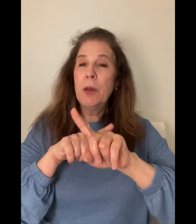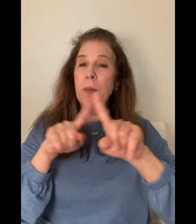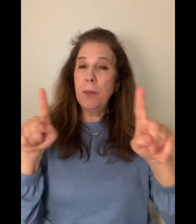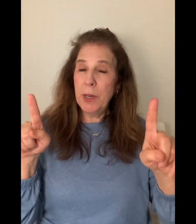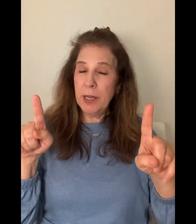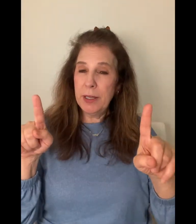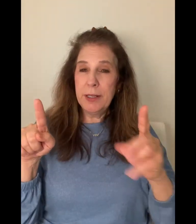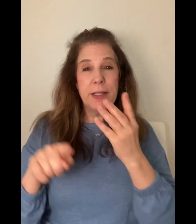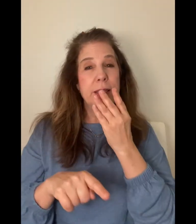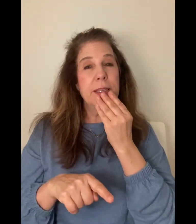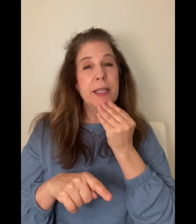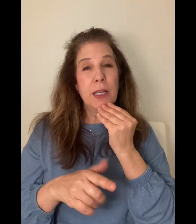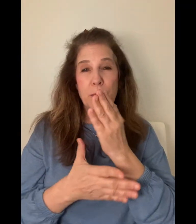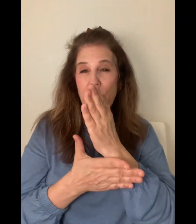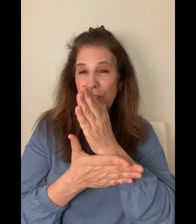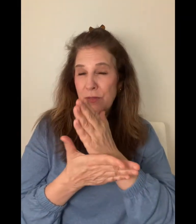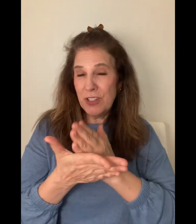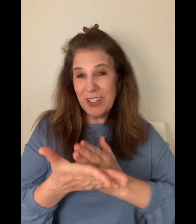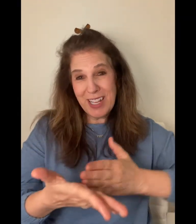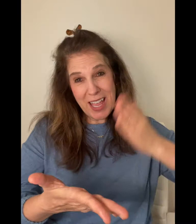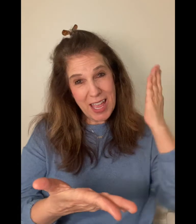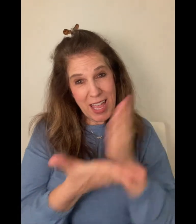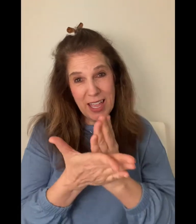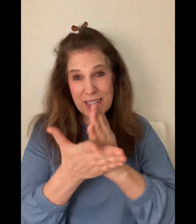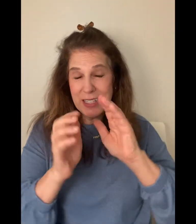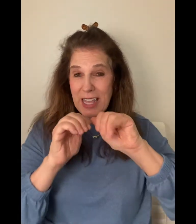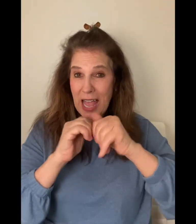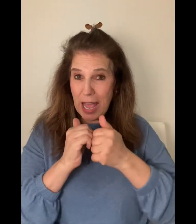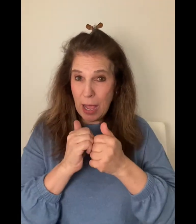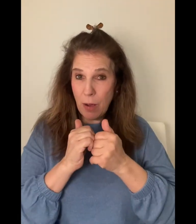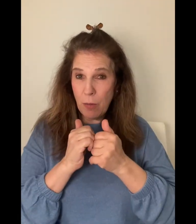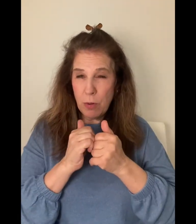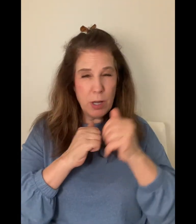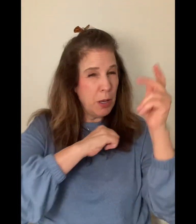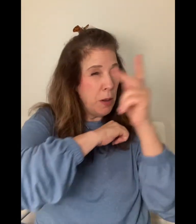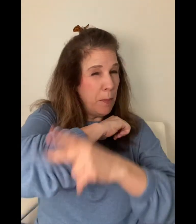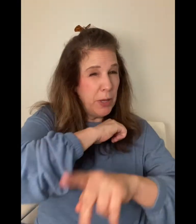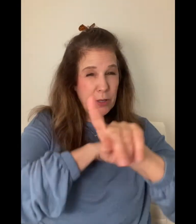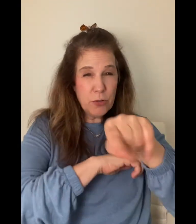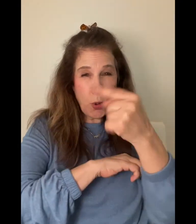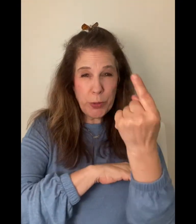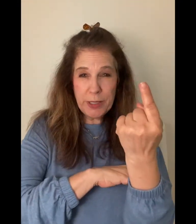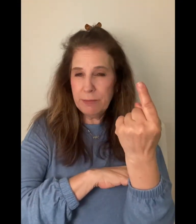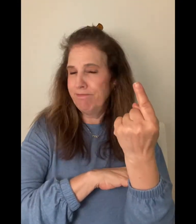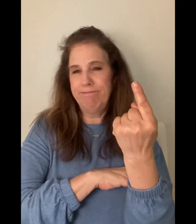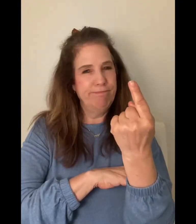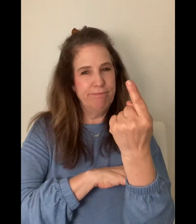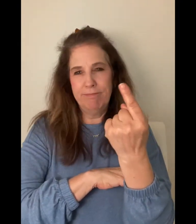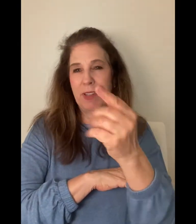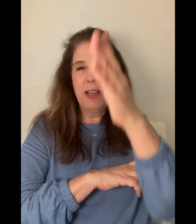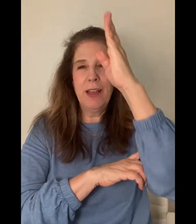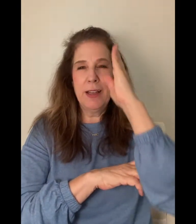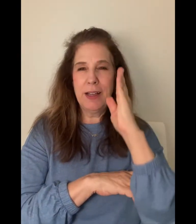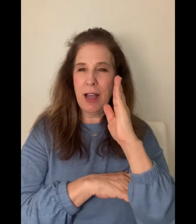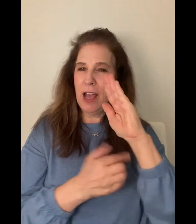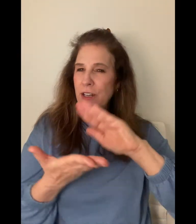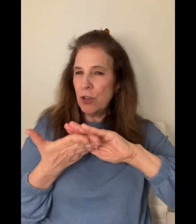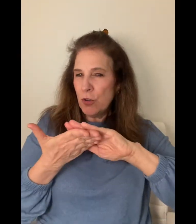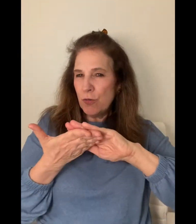story. Why does this matter? Again, because the focus is not just the sin. It actually shows us that